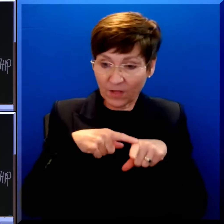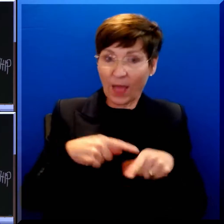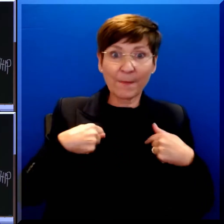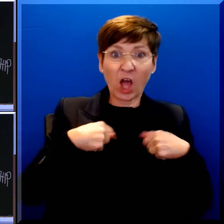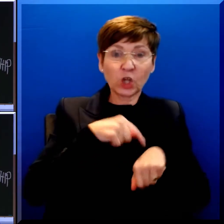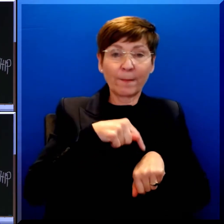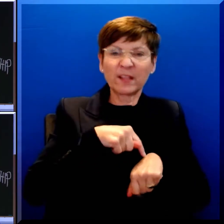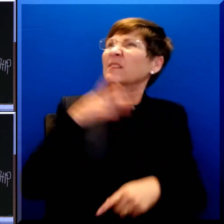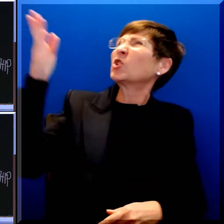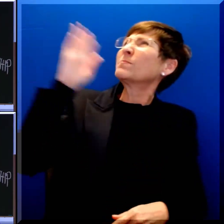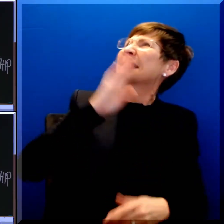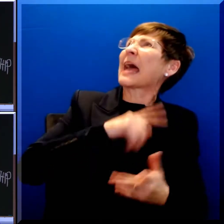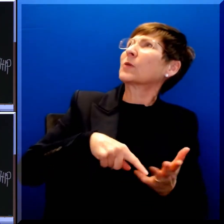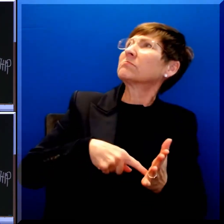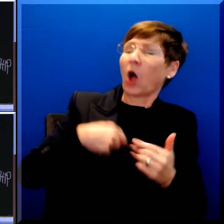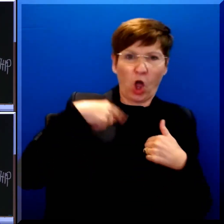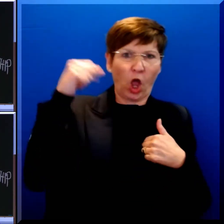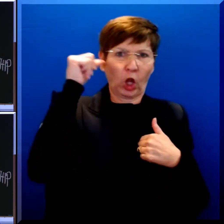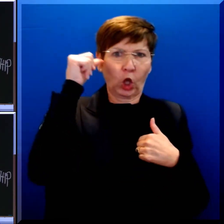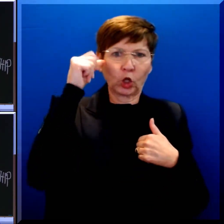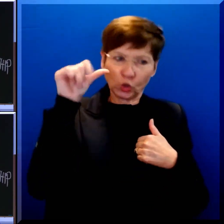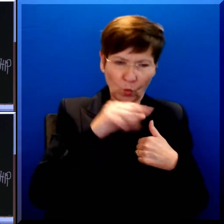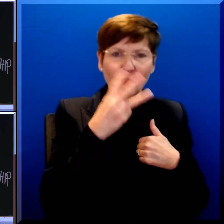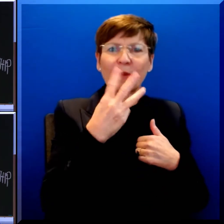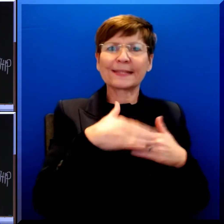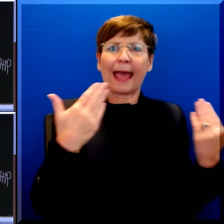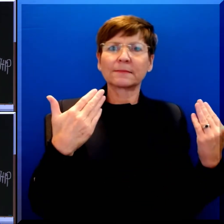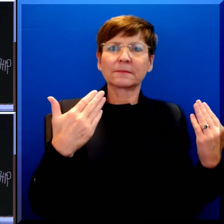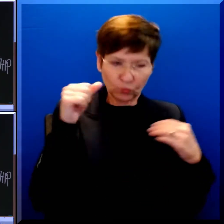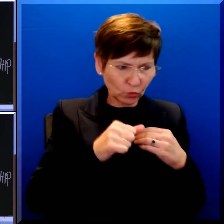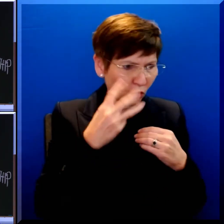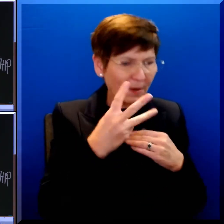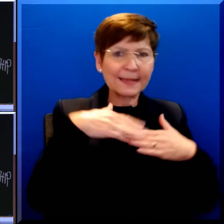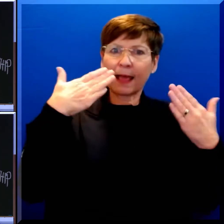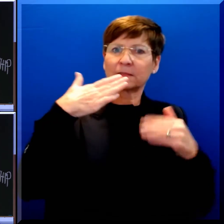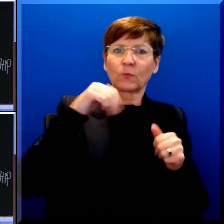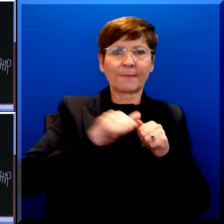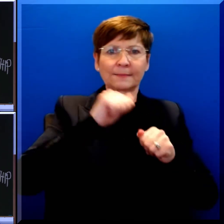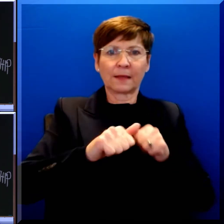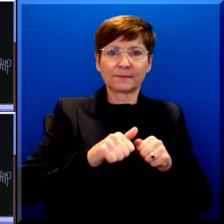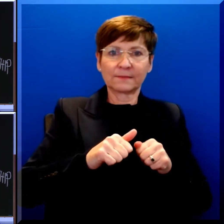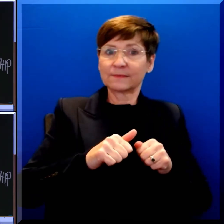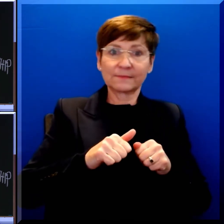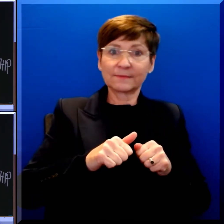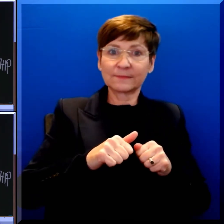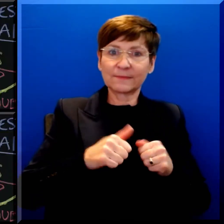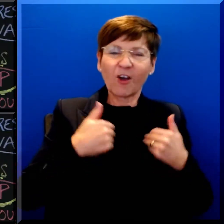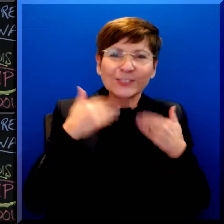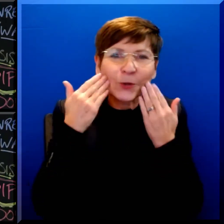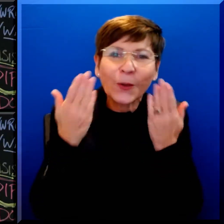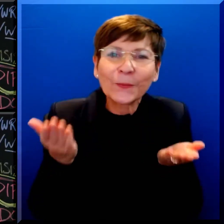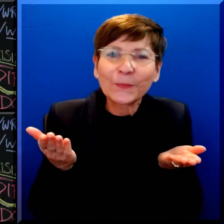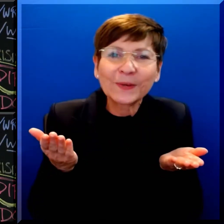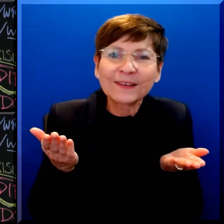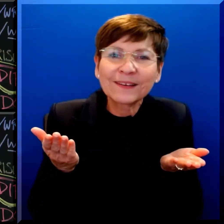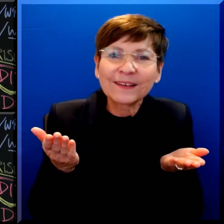God, you missed the deadline because I got assumed omniscience. I know how life should go. Get it back on track. The reality is, we